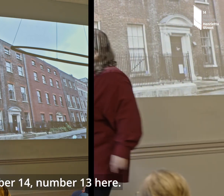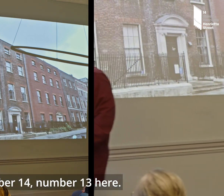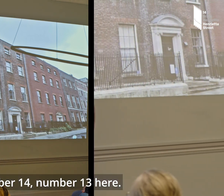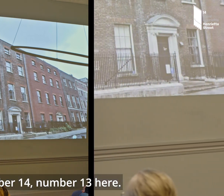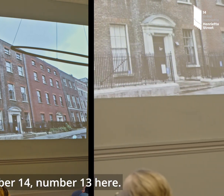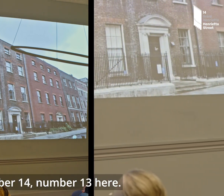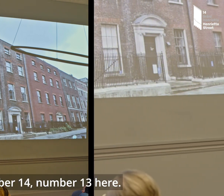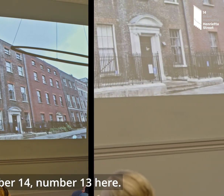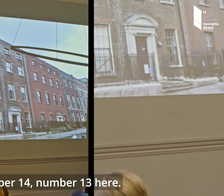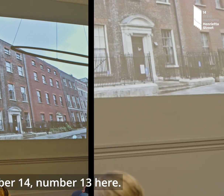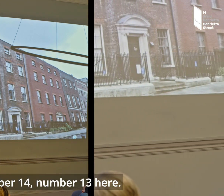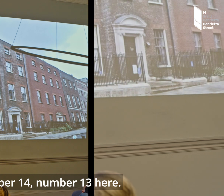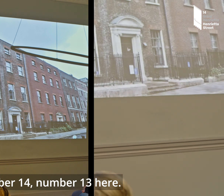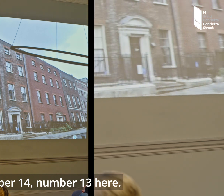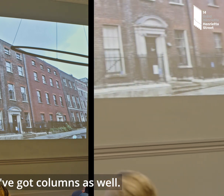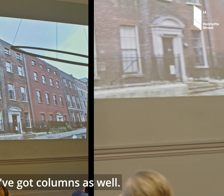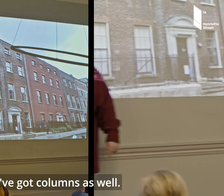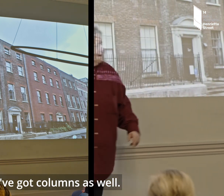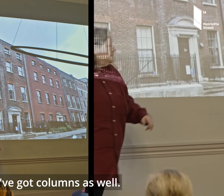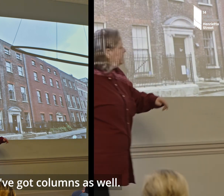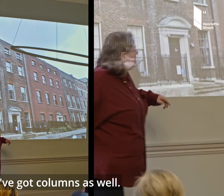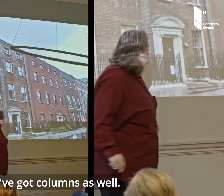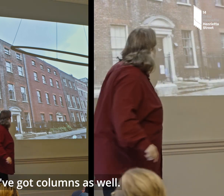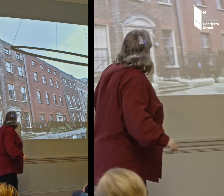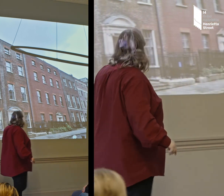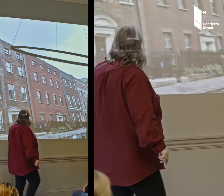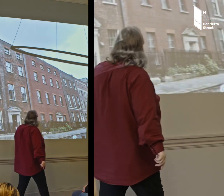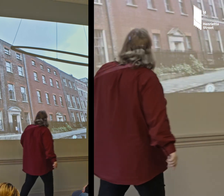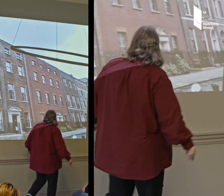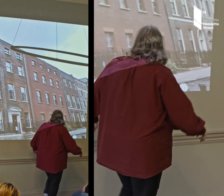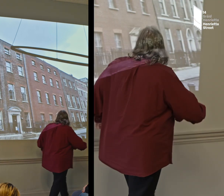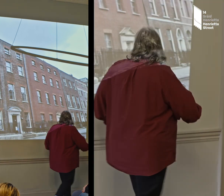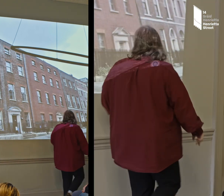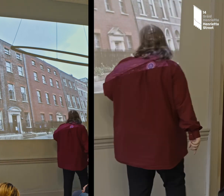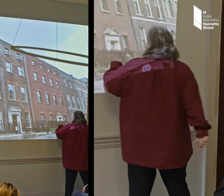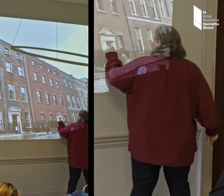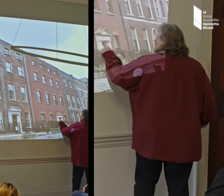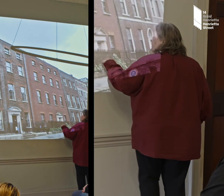at number 14, number 13 here, they've got columns as well.